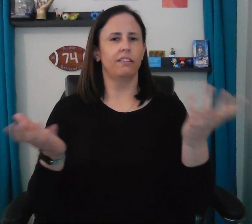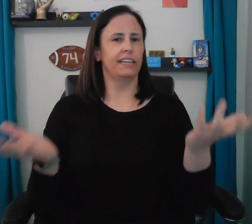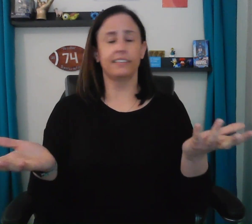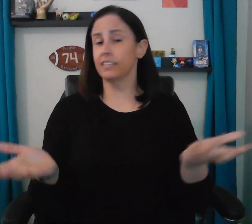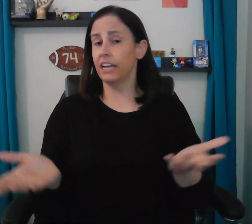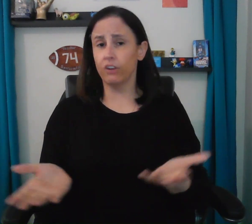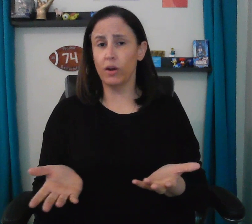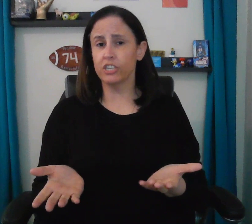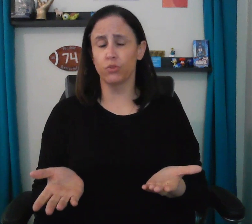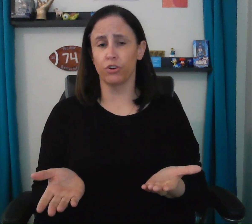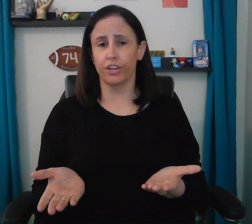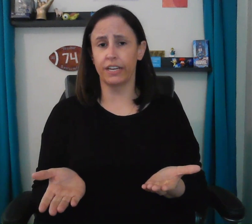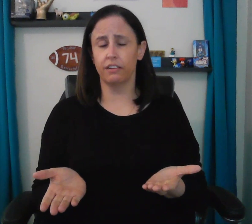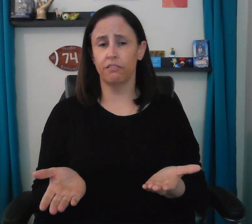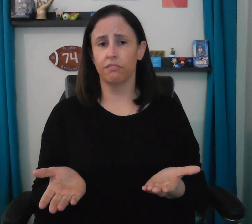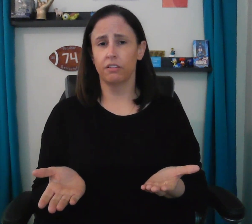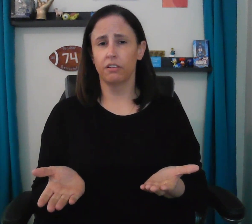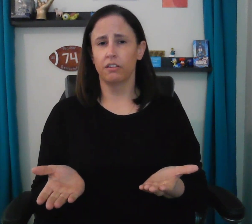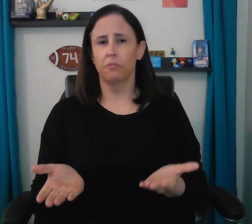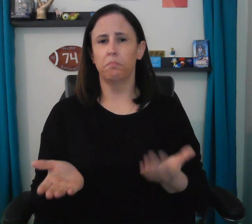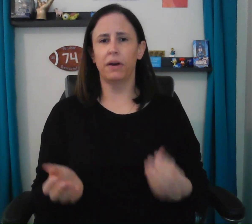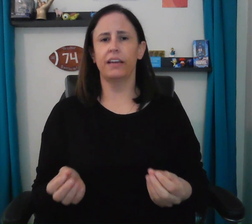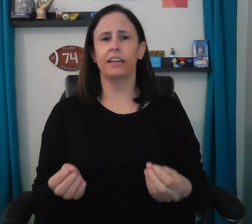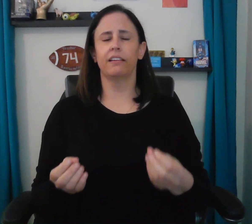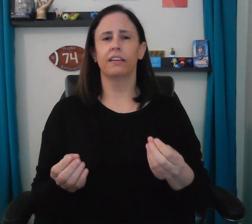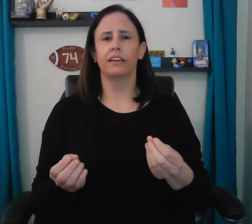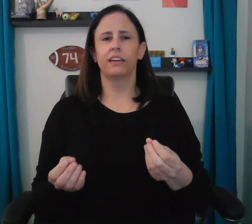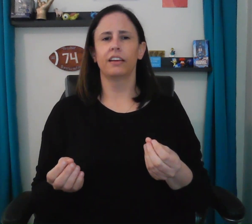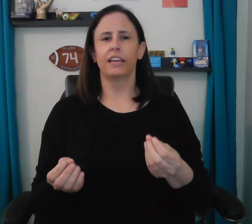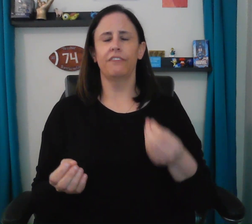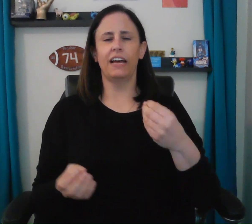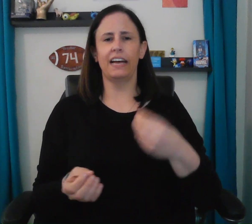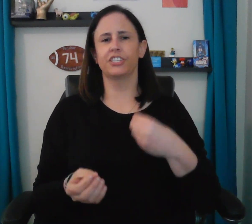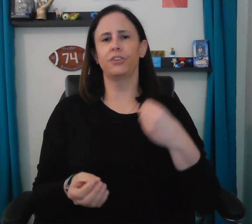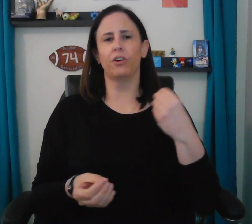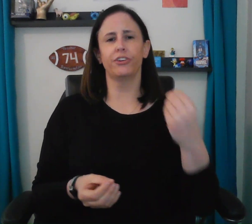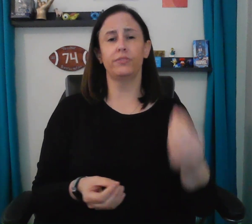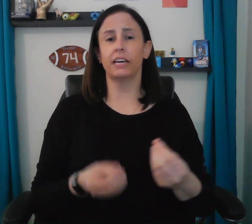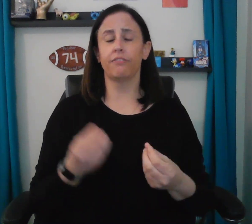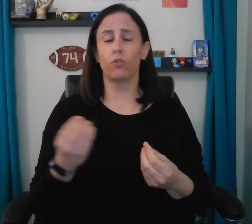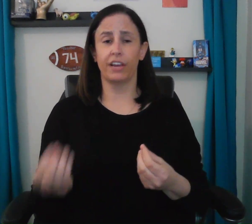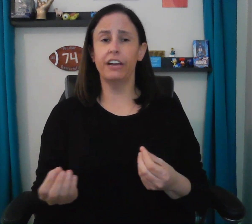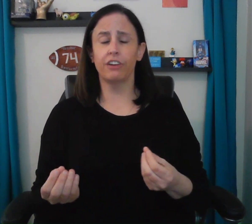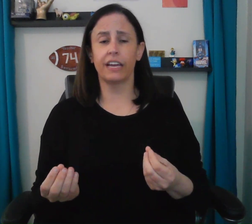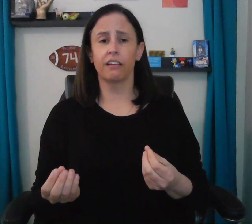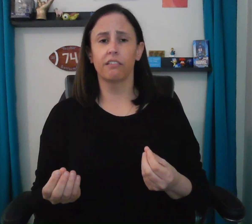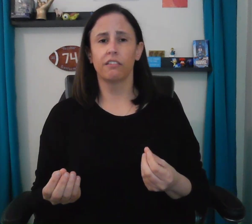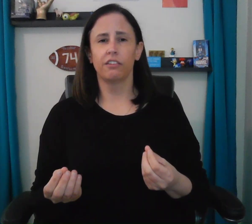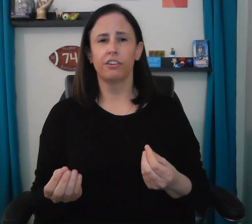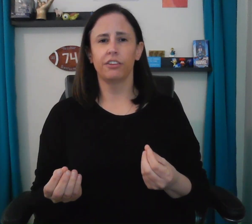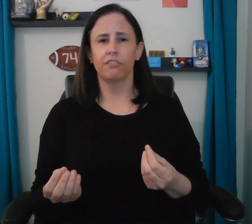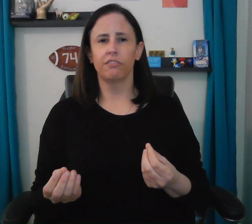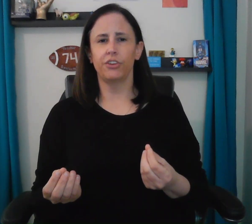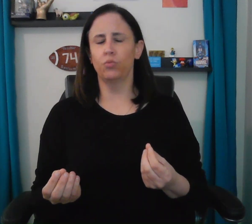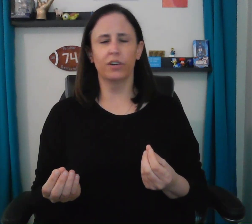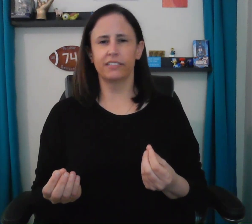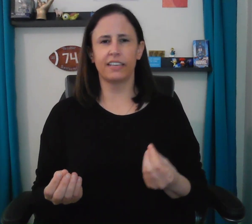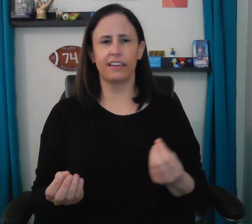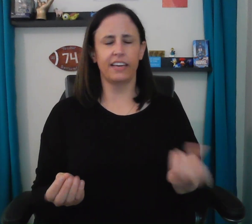It doesn't have a question word in it, but if I ask you, are you deaf or hearing? You wouldn't say yes